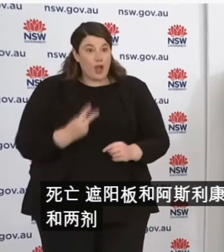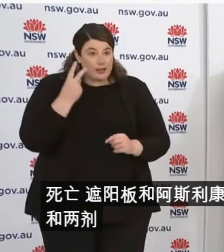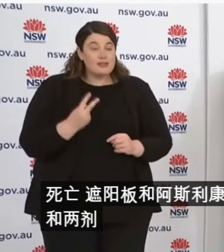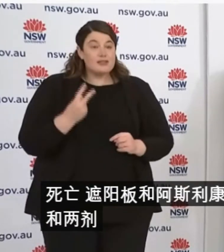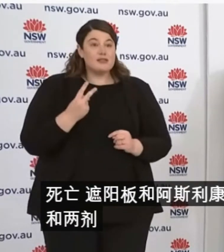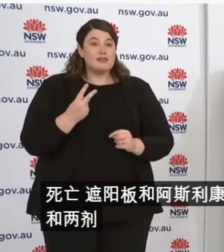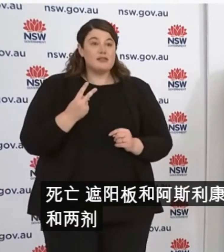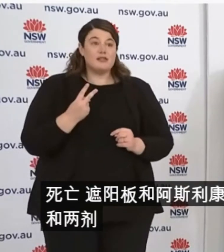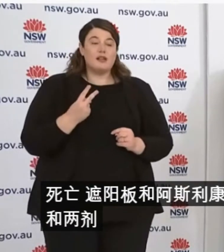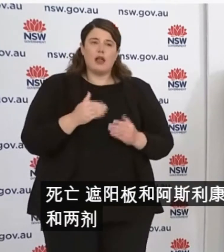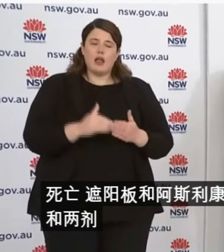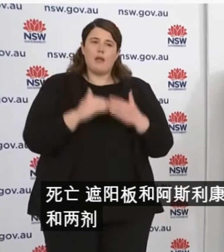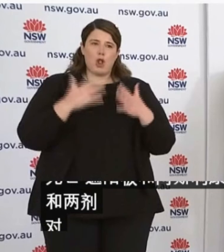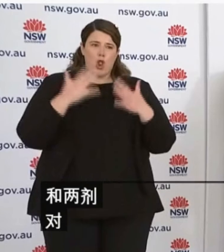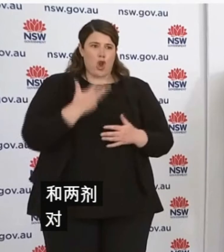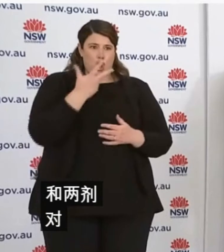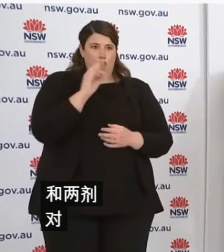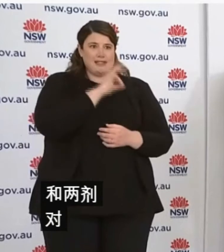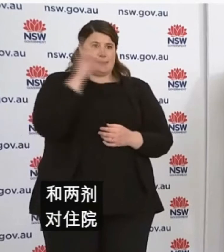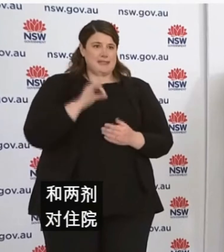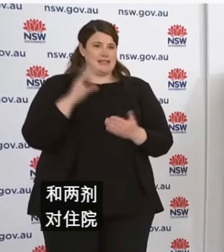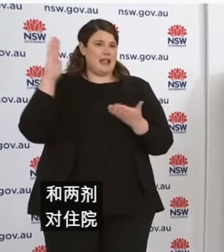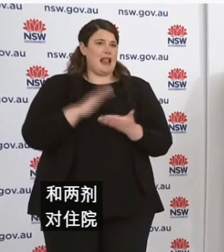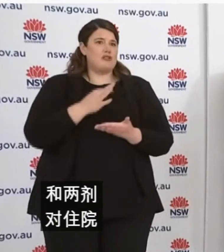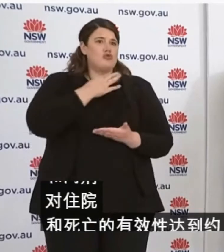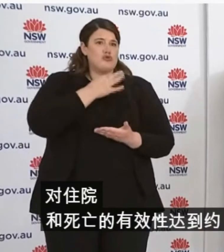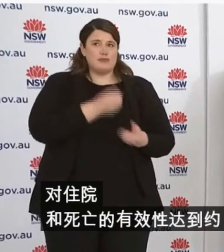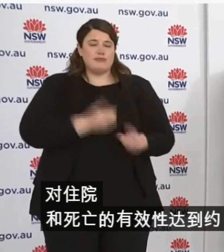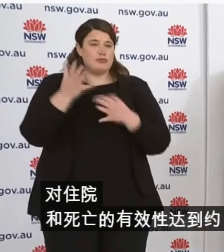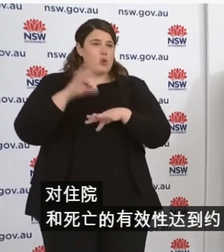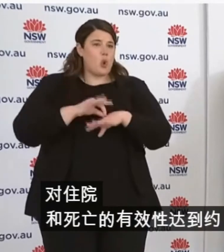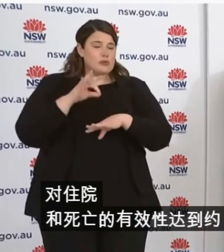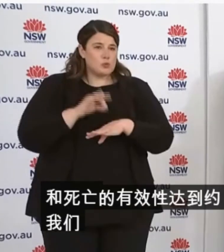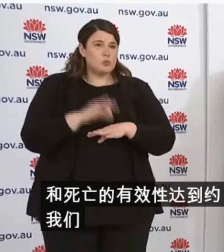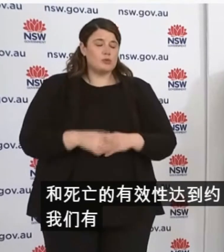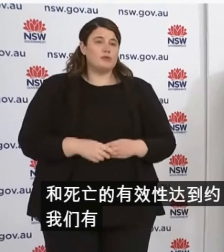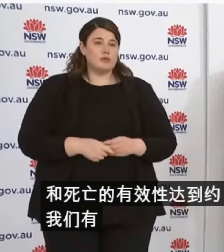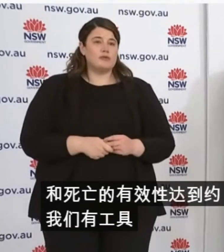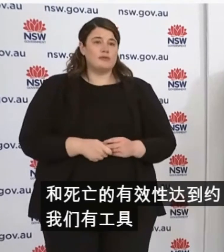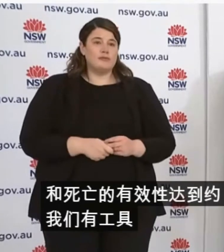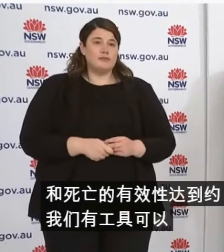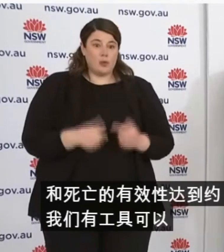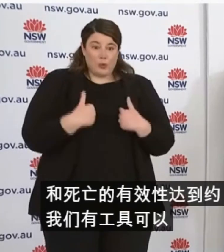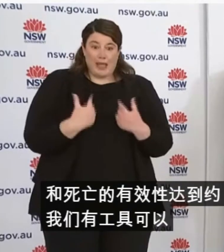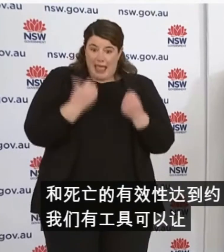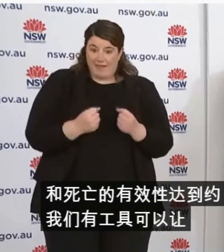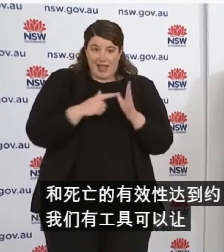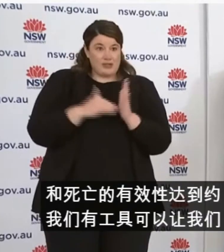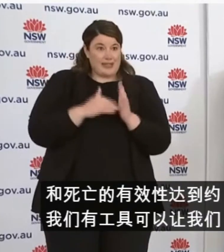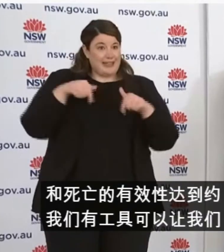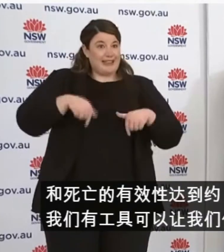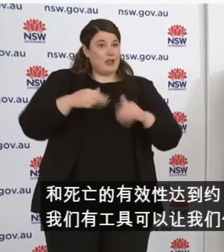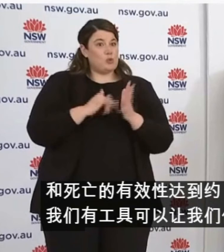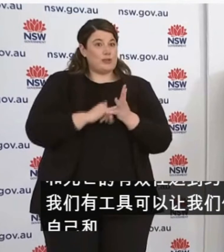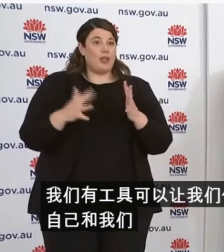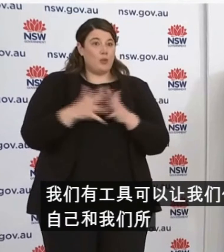a 90% effectiveness against hospitalisation and death. We have the tools to allow us